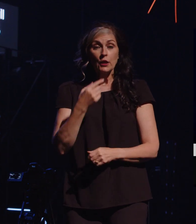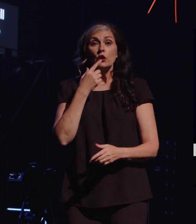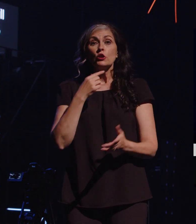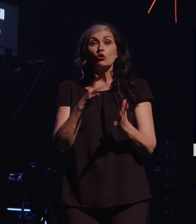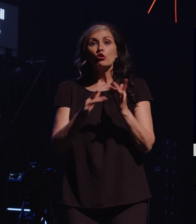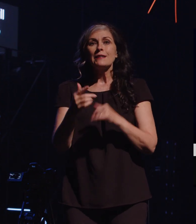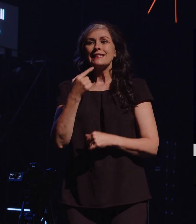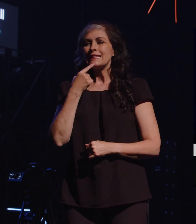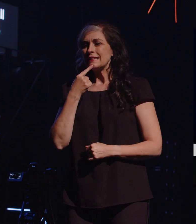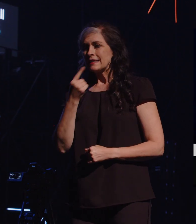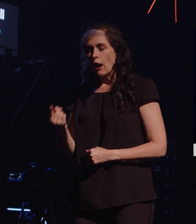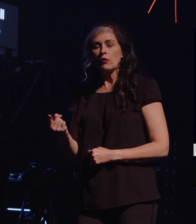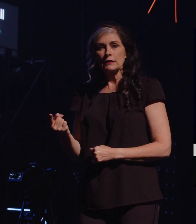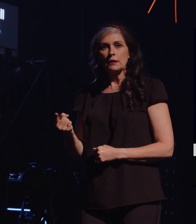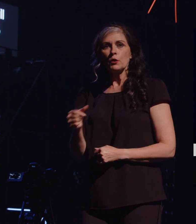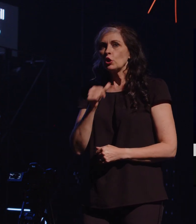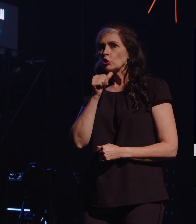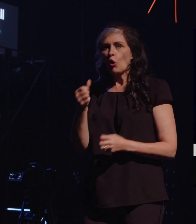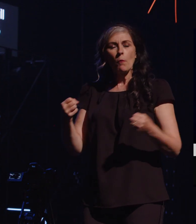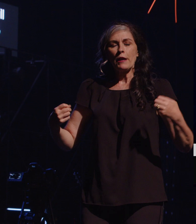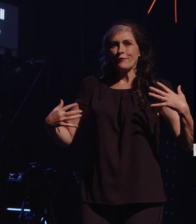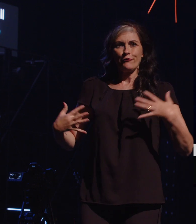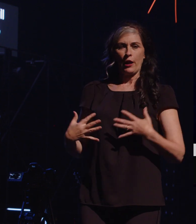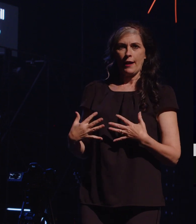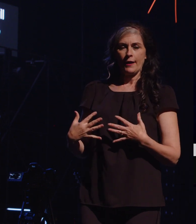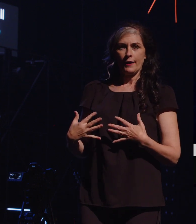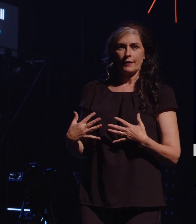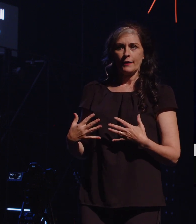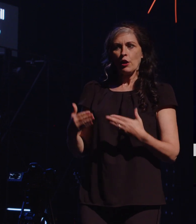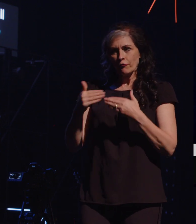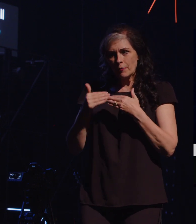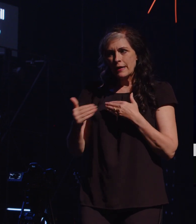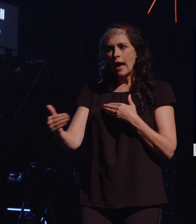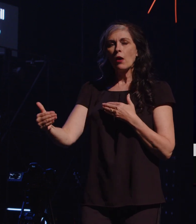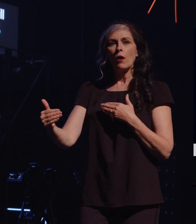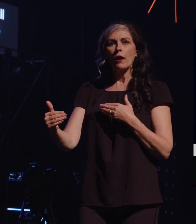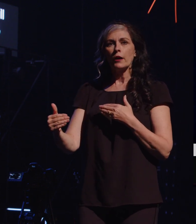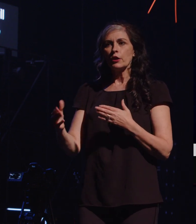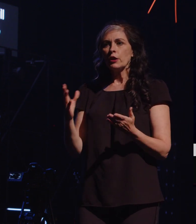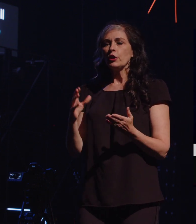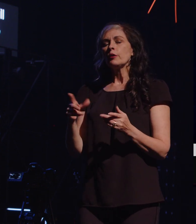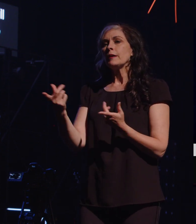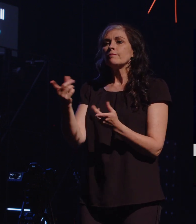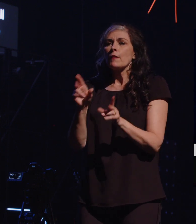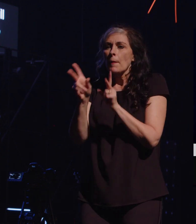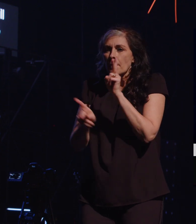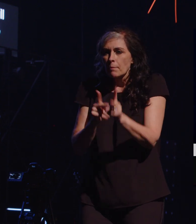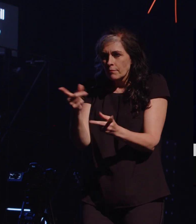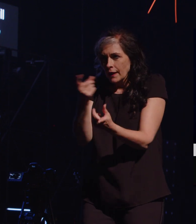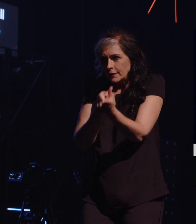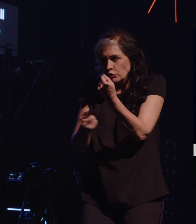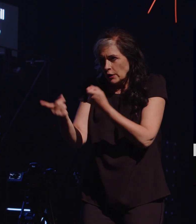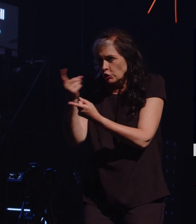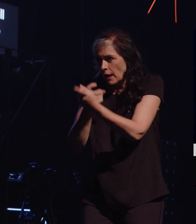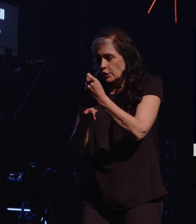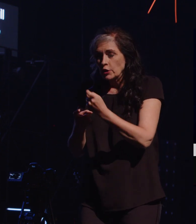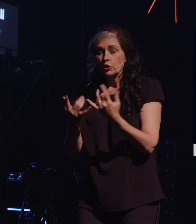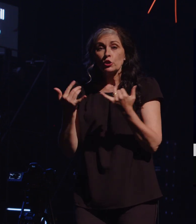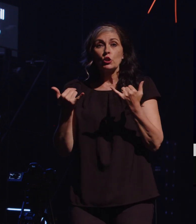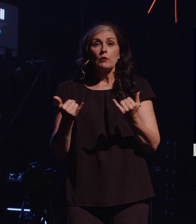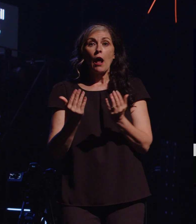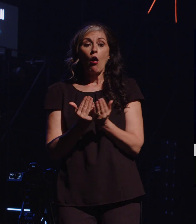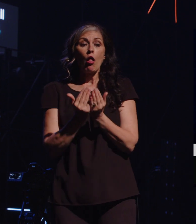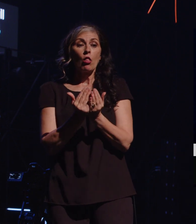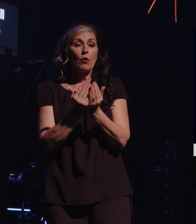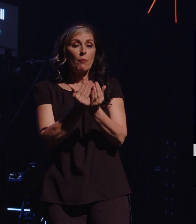said to Simon, do not be afraid. From now on, you'll be catching men. And when they had brought their boats to the land, they